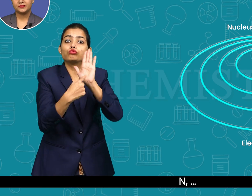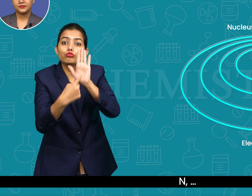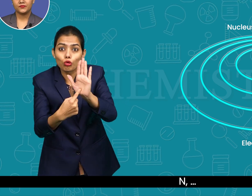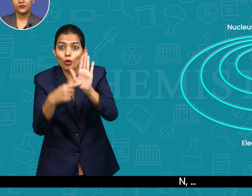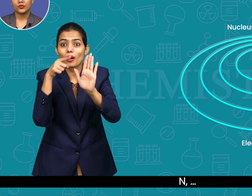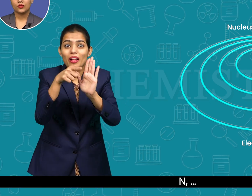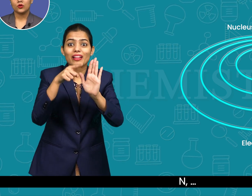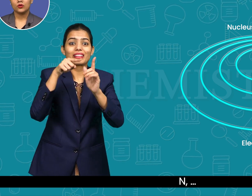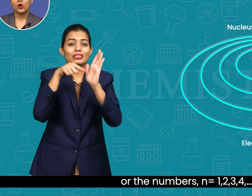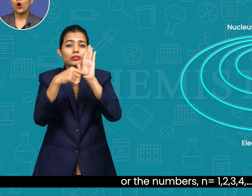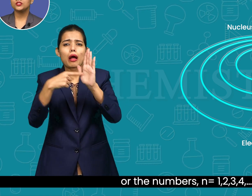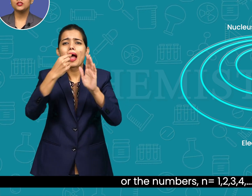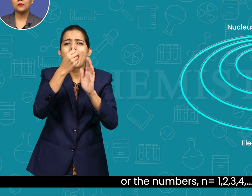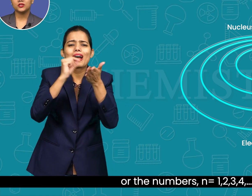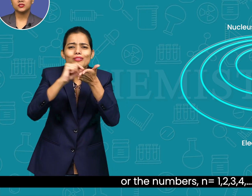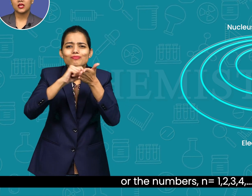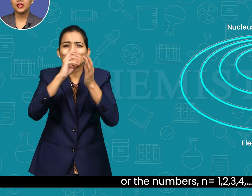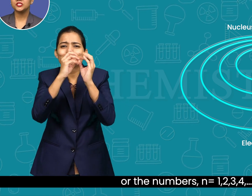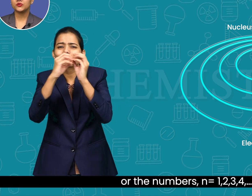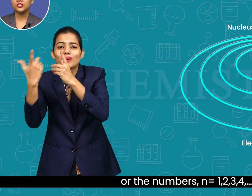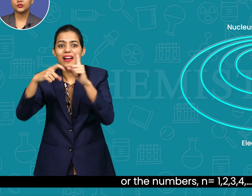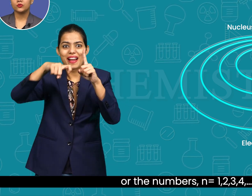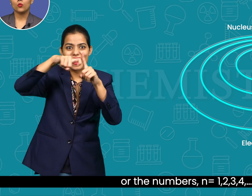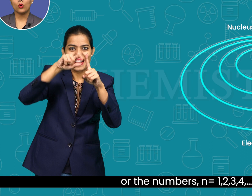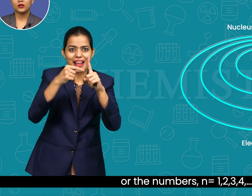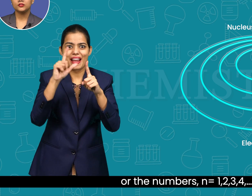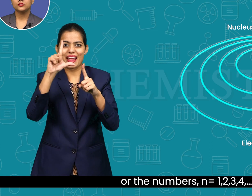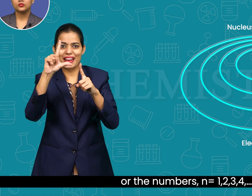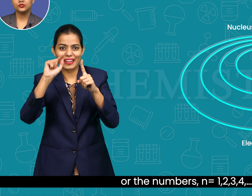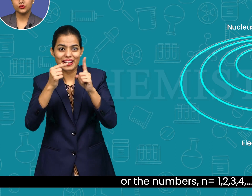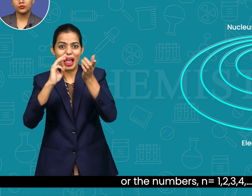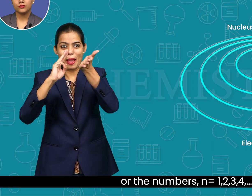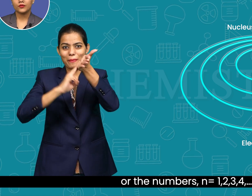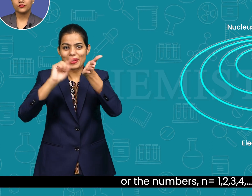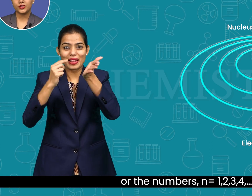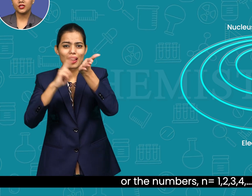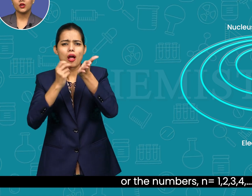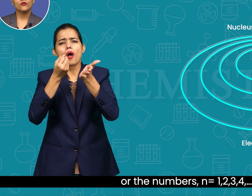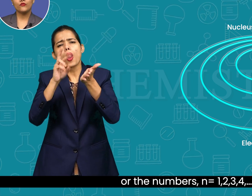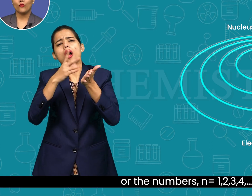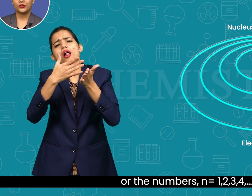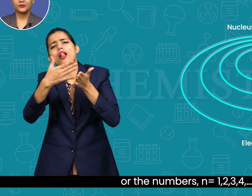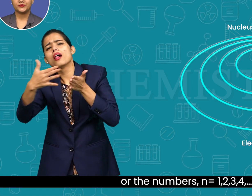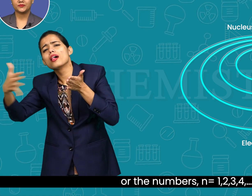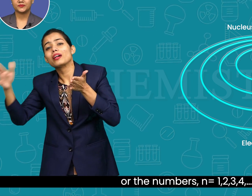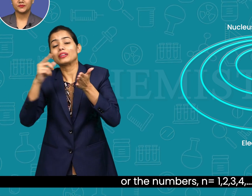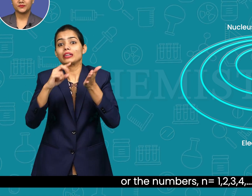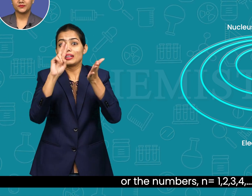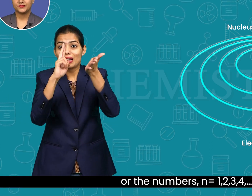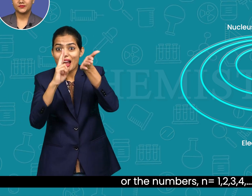N, or the numbers n is equal to 1, 2, 3, 4.